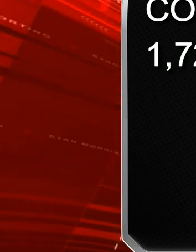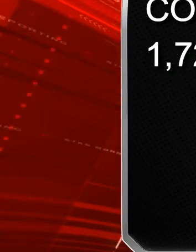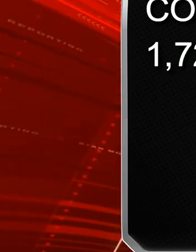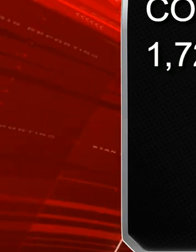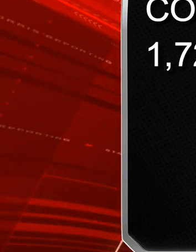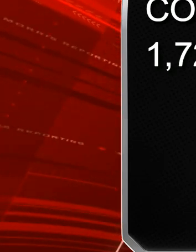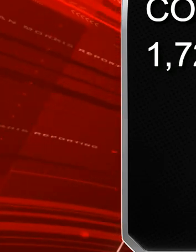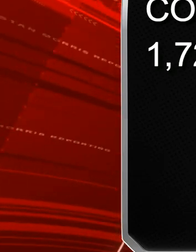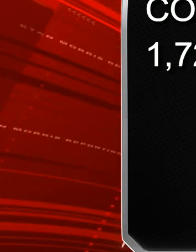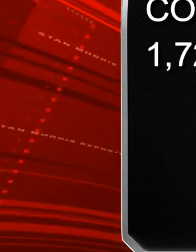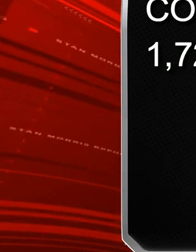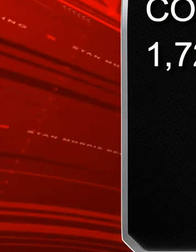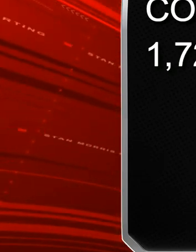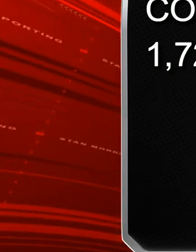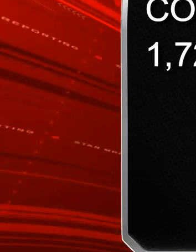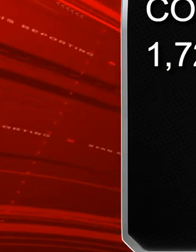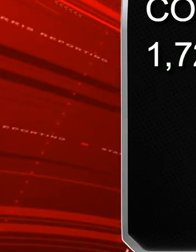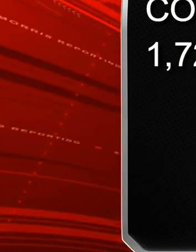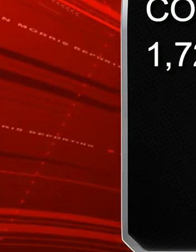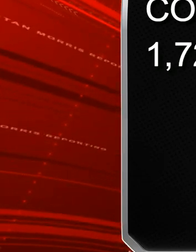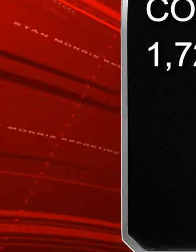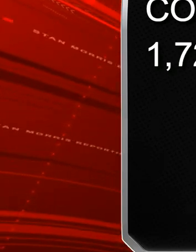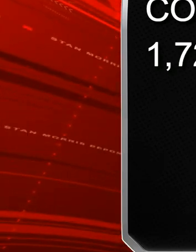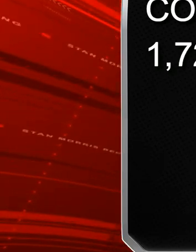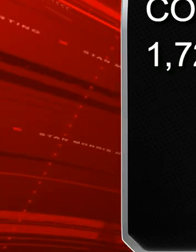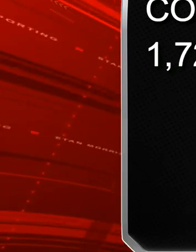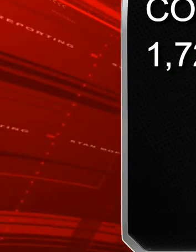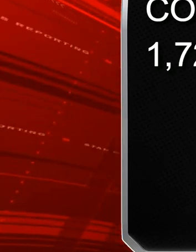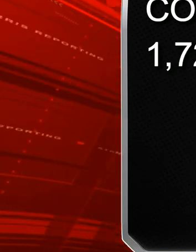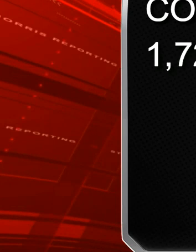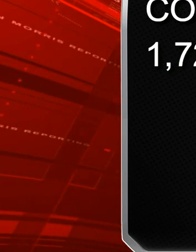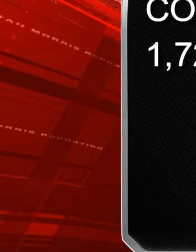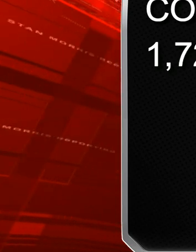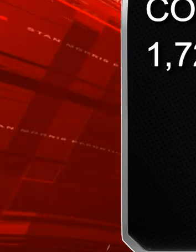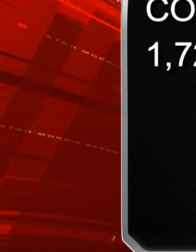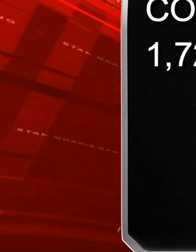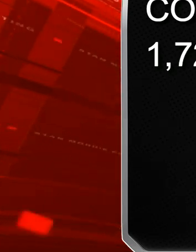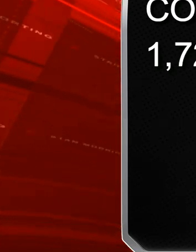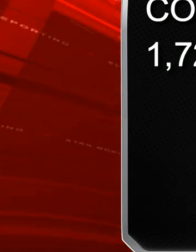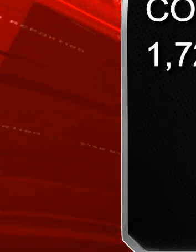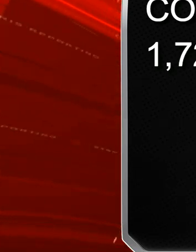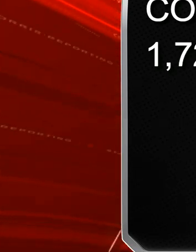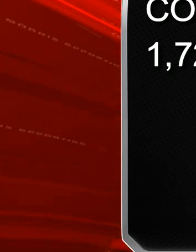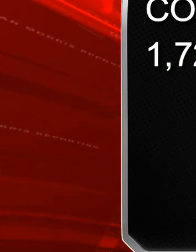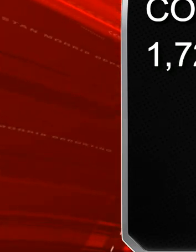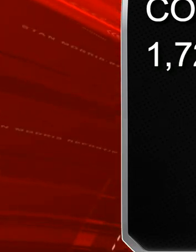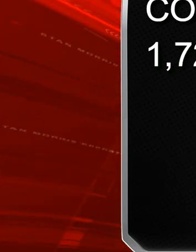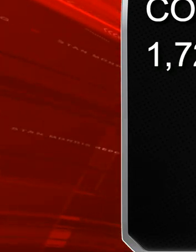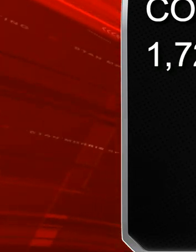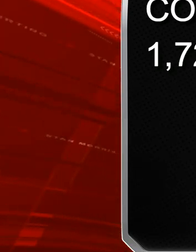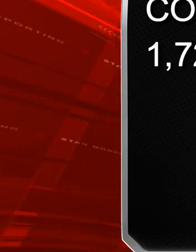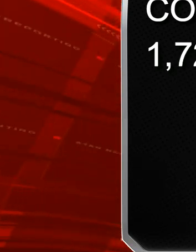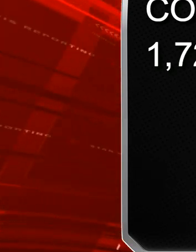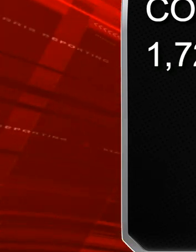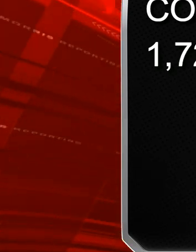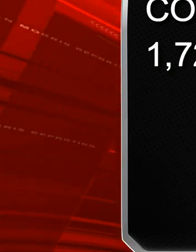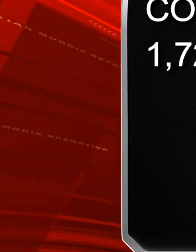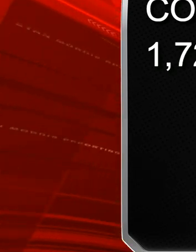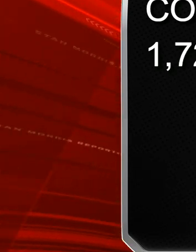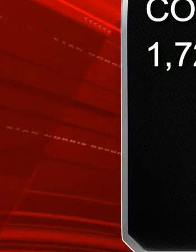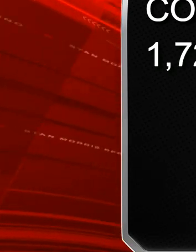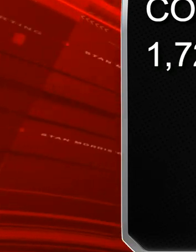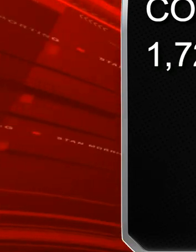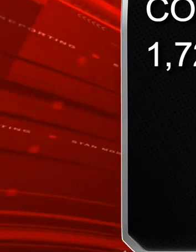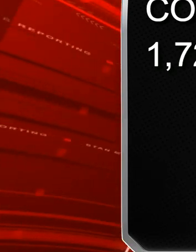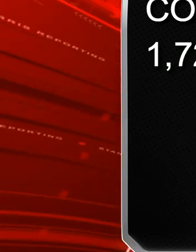close eye on this, especially as the reopenings continue. A lot of people out there are still skeptical of this thing, and we'll see what happens